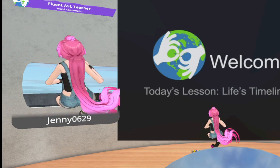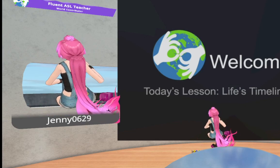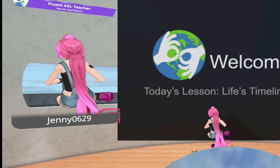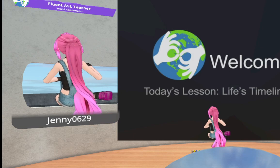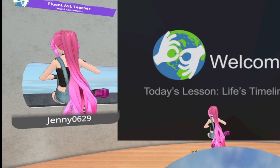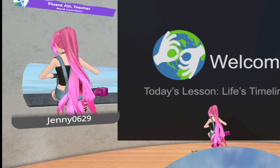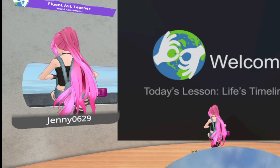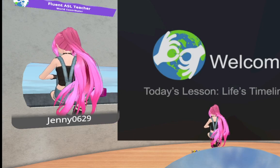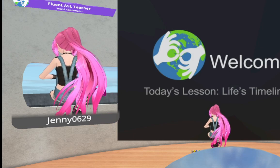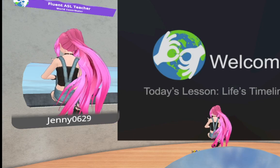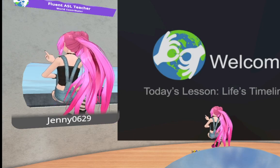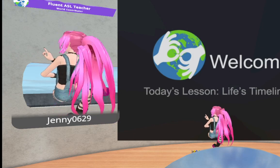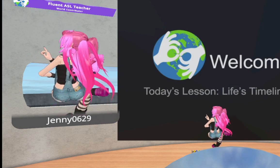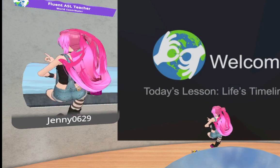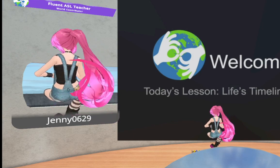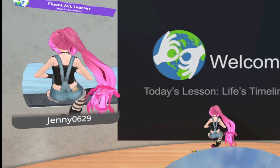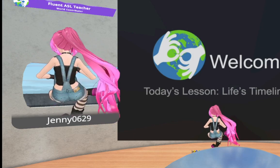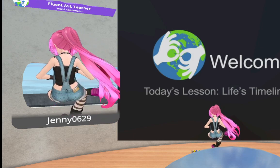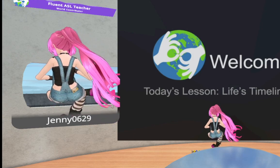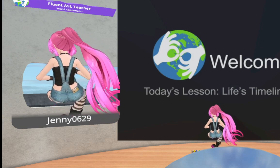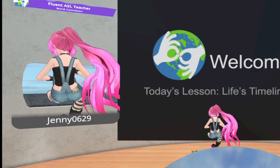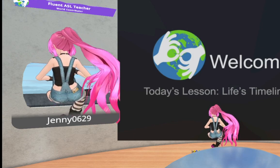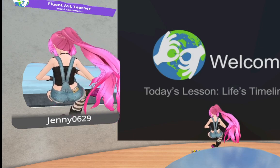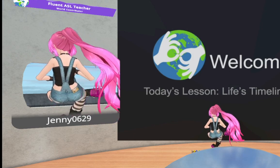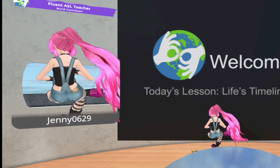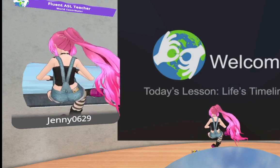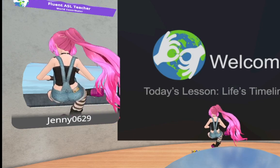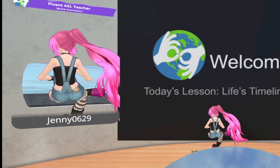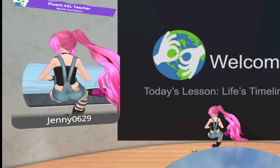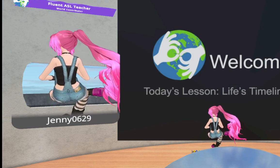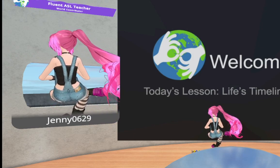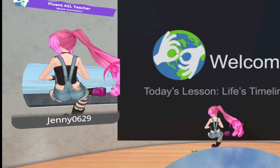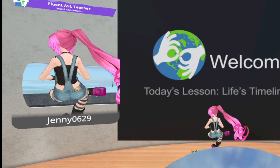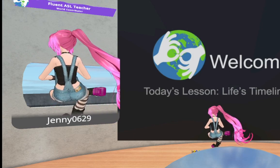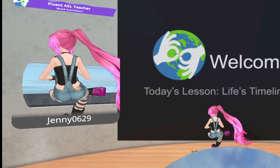gone. So 1 second.